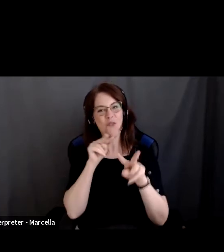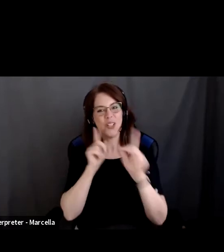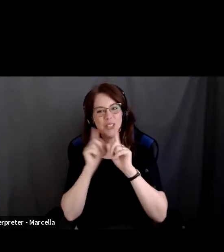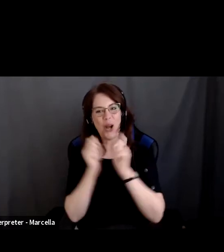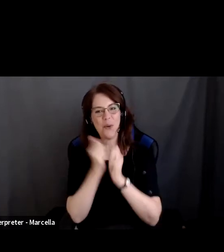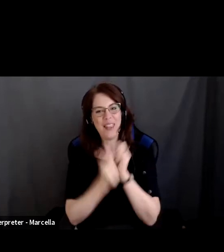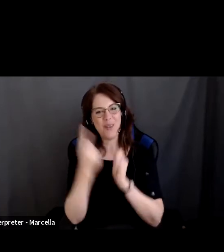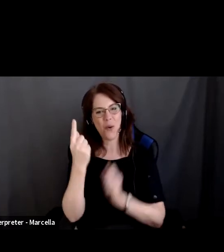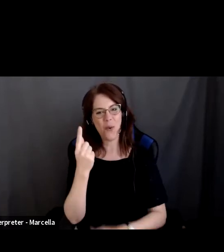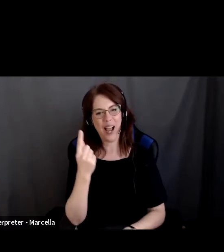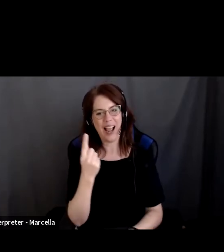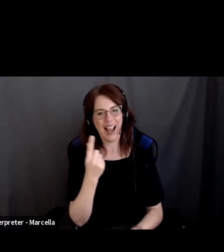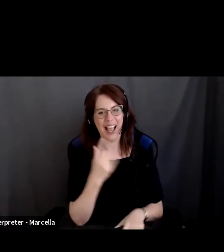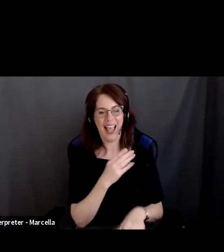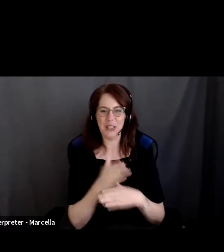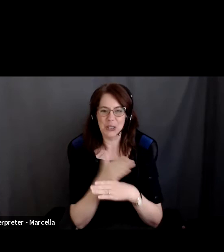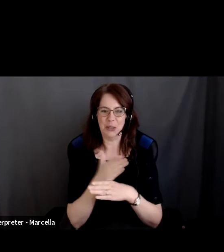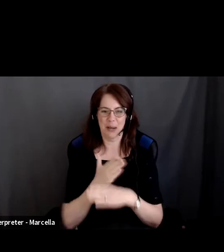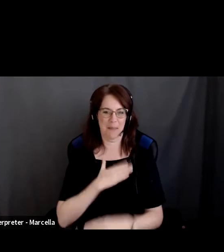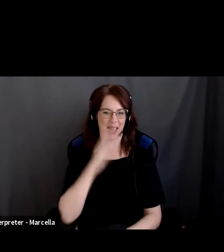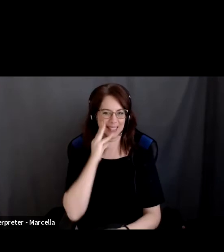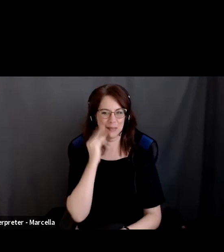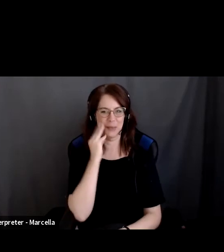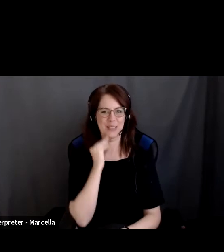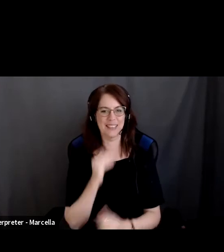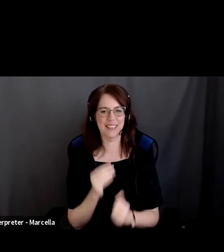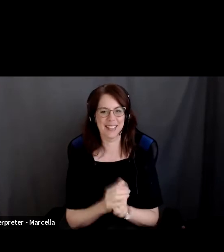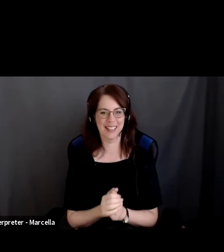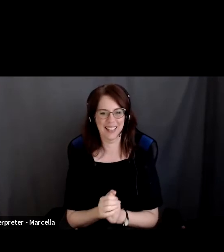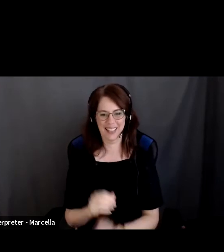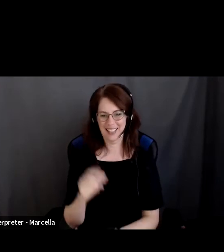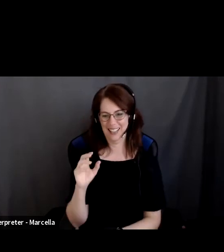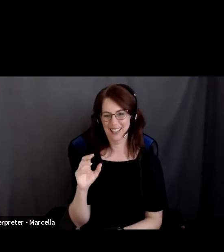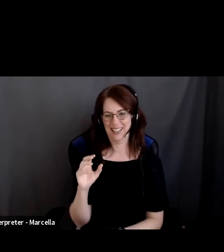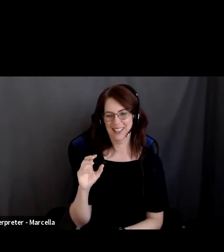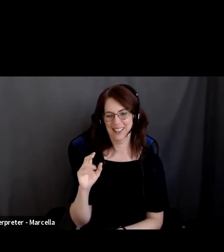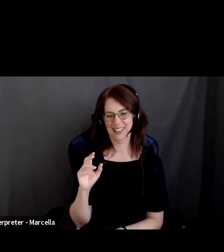any questions as well as sharing all my experiences. Christina.